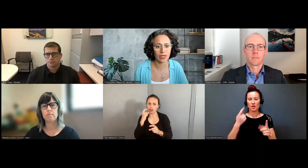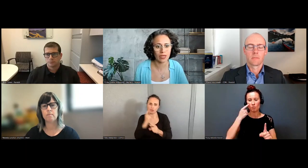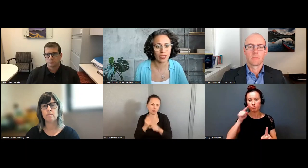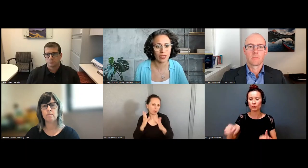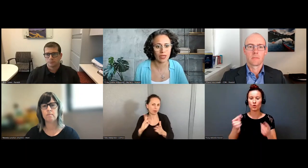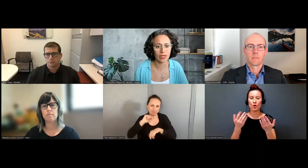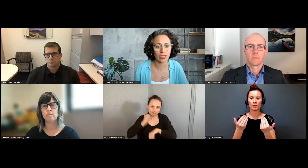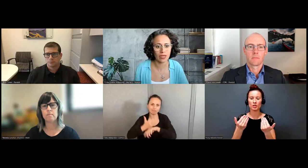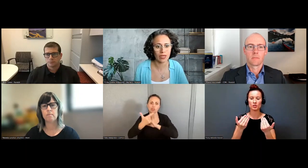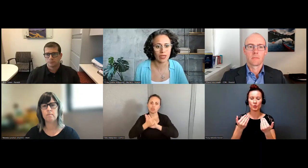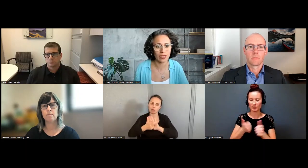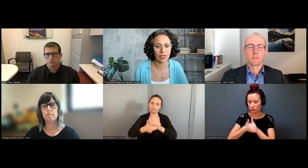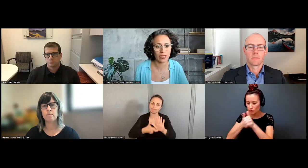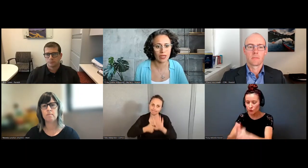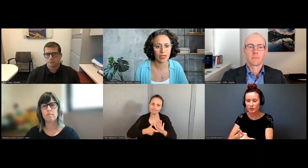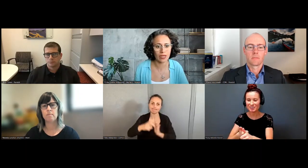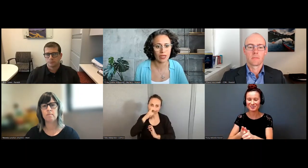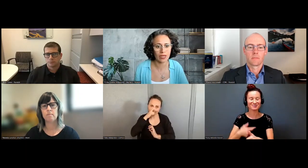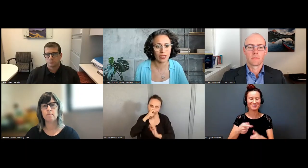go.